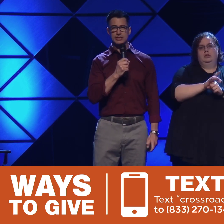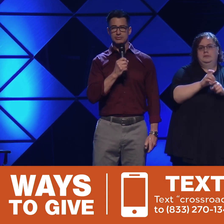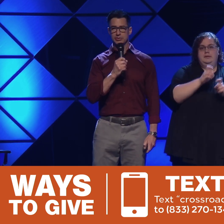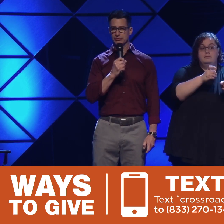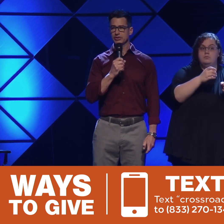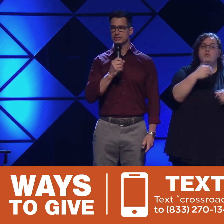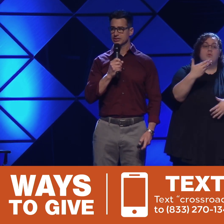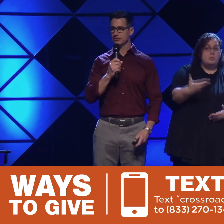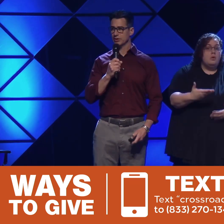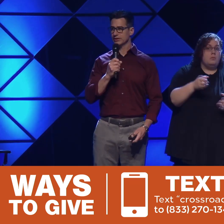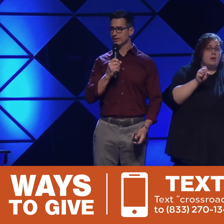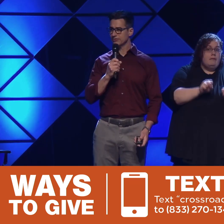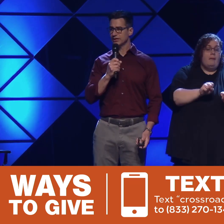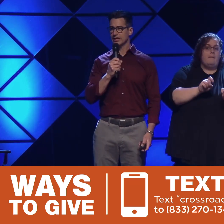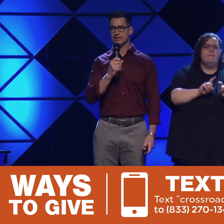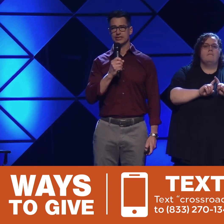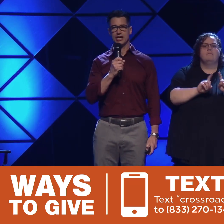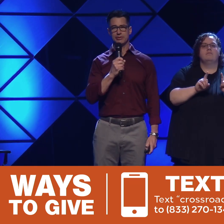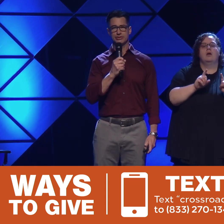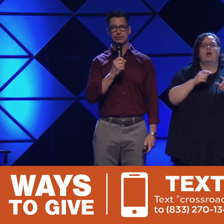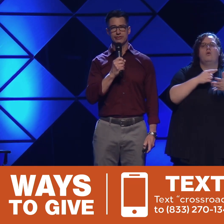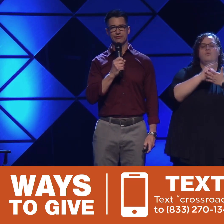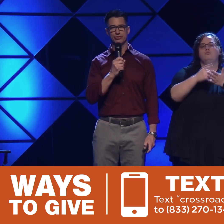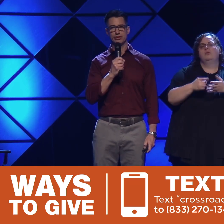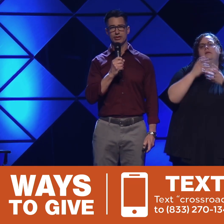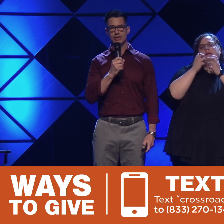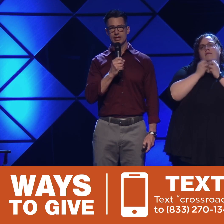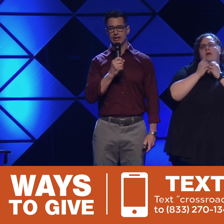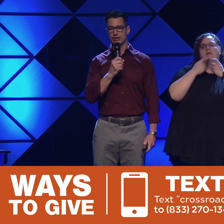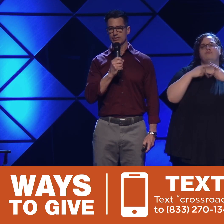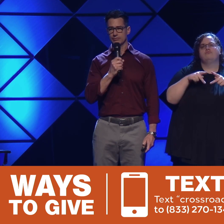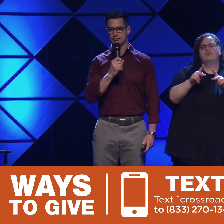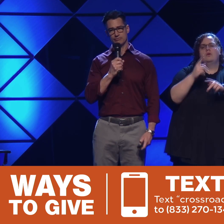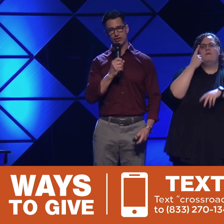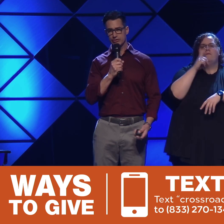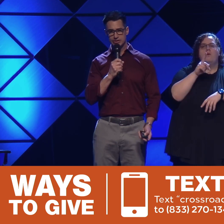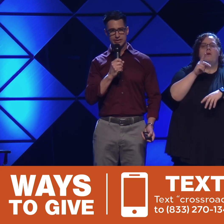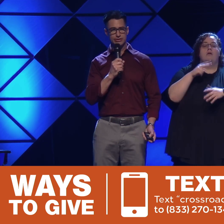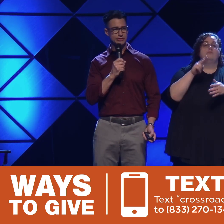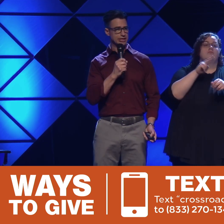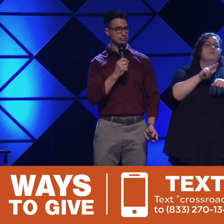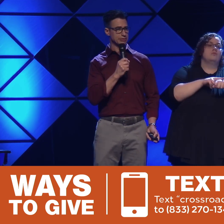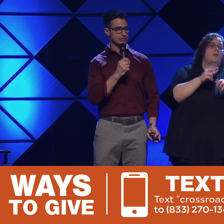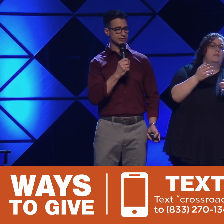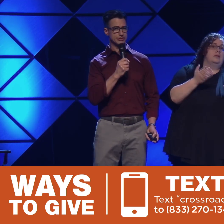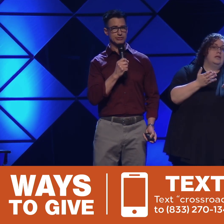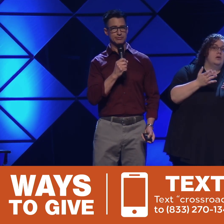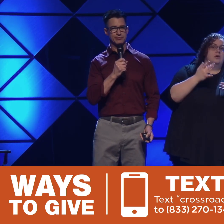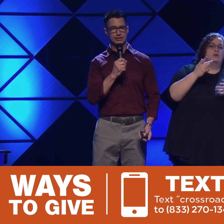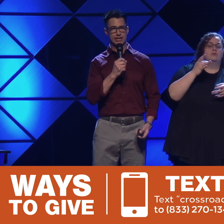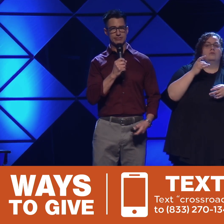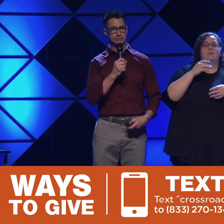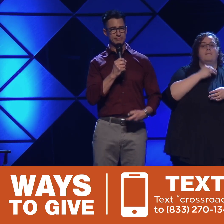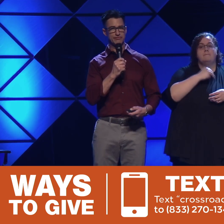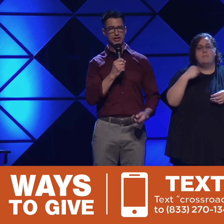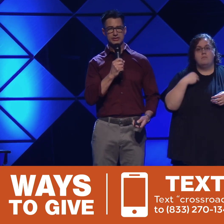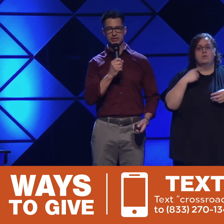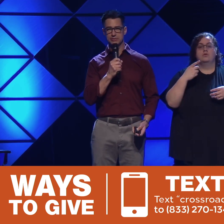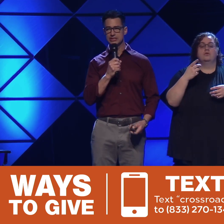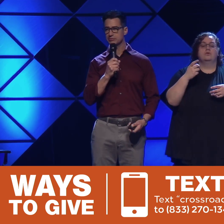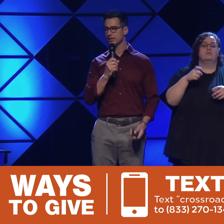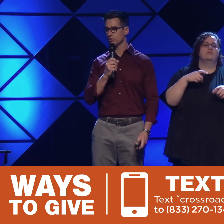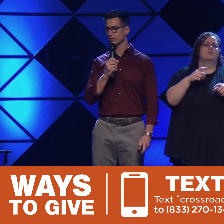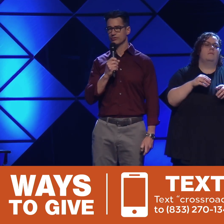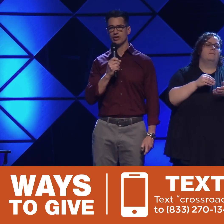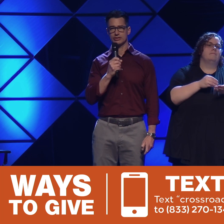to. But we really see the weekly giving as an opportunity for our regular attenders and members to fund